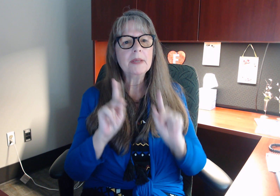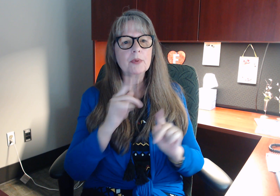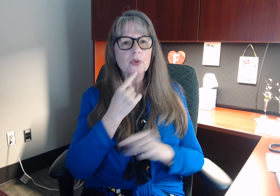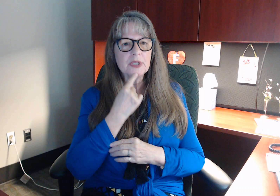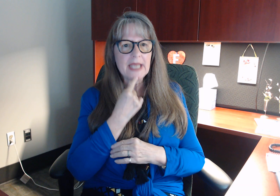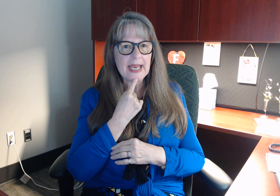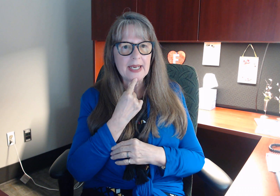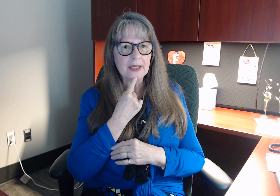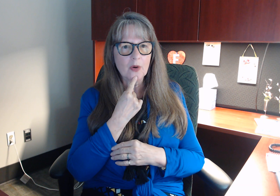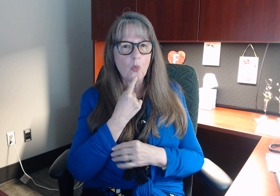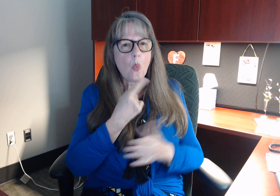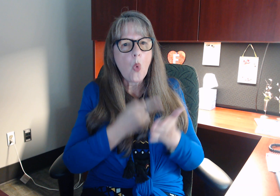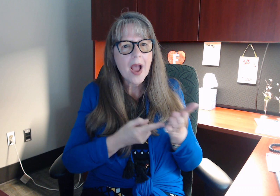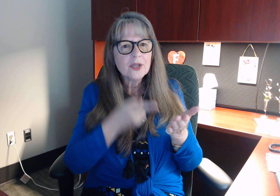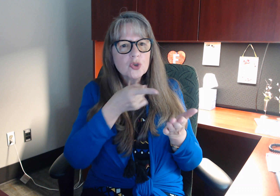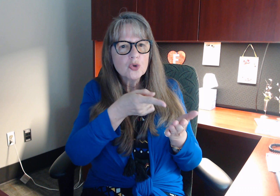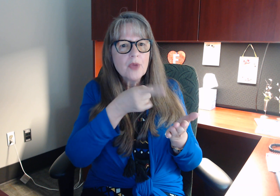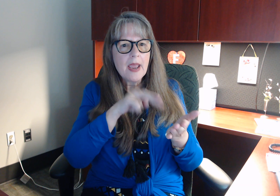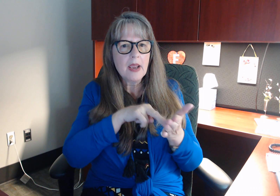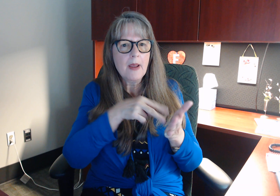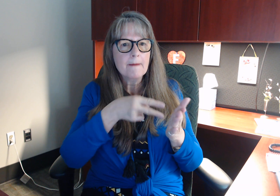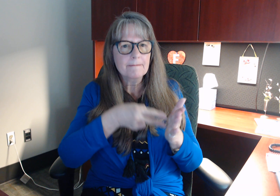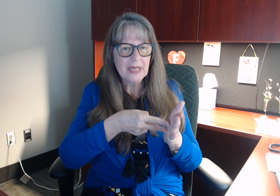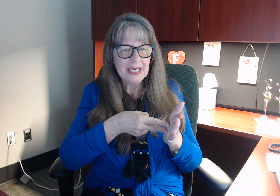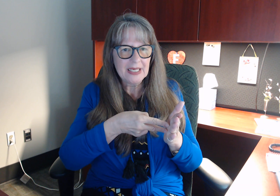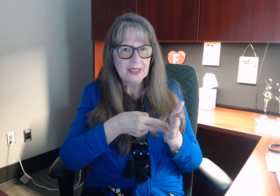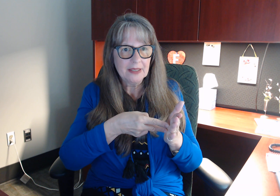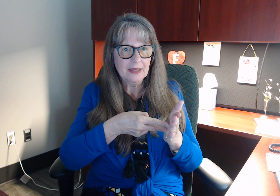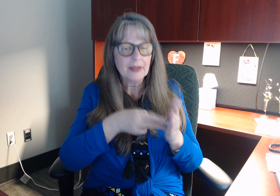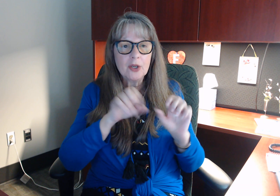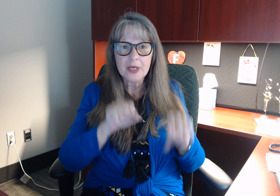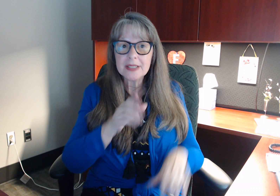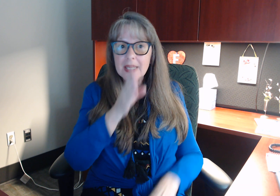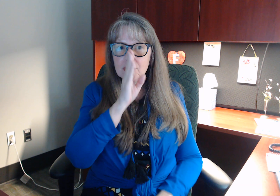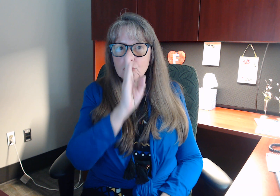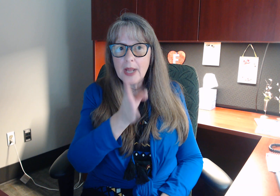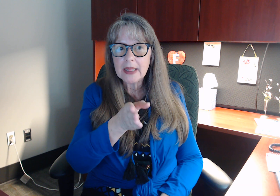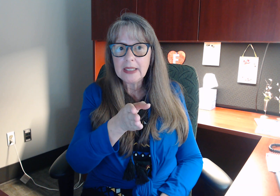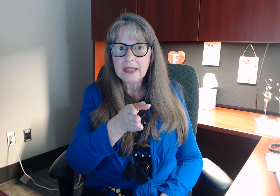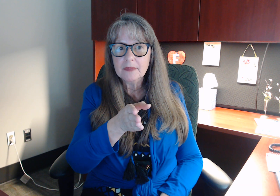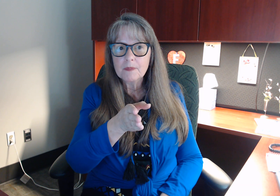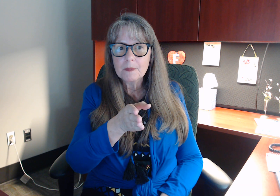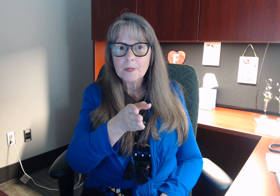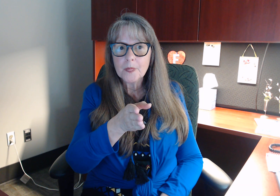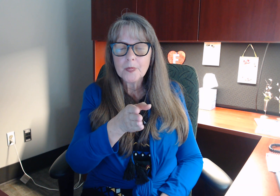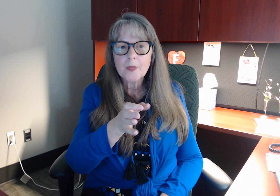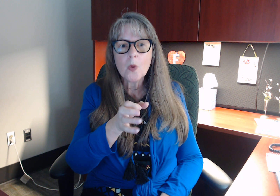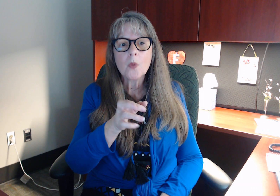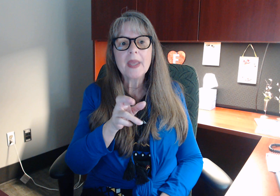are saying. What do they mean? They can say it directly, or they